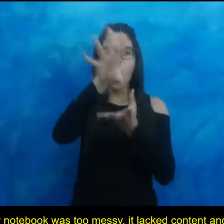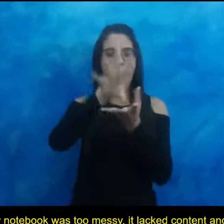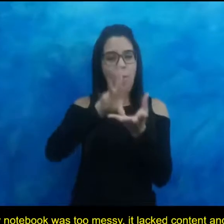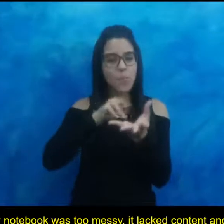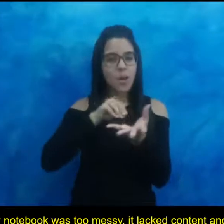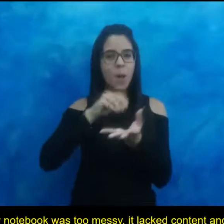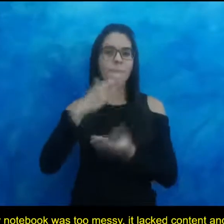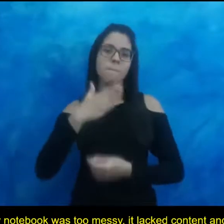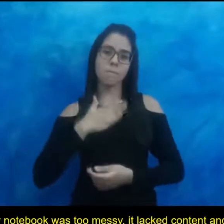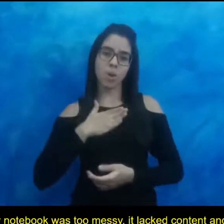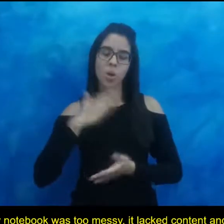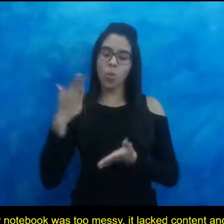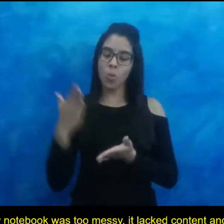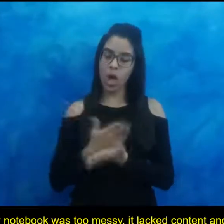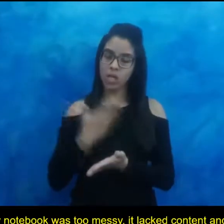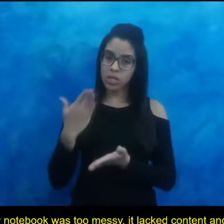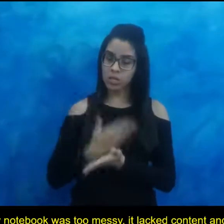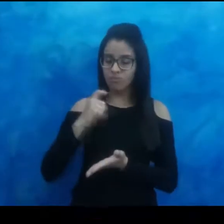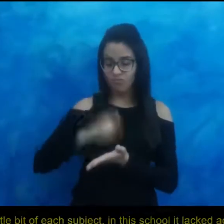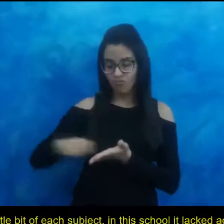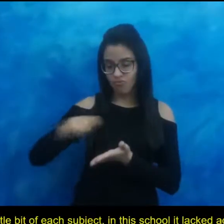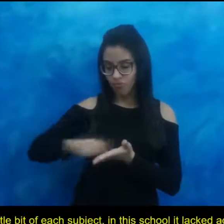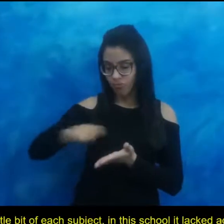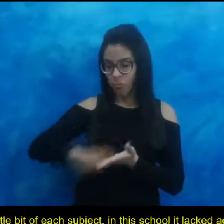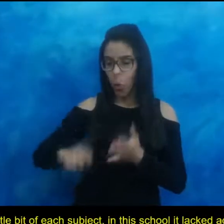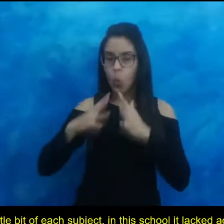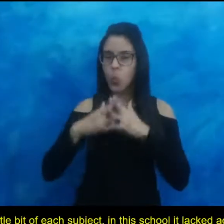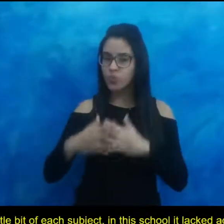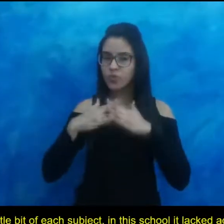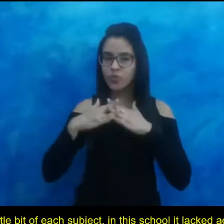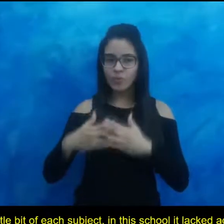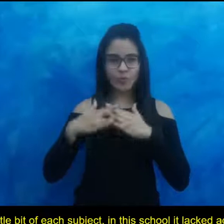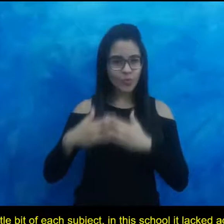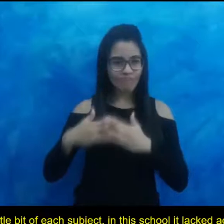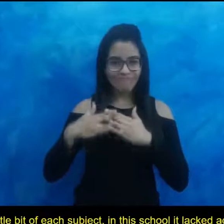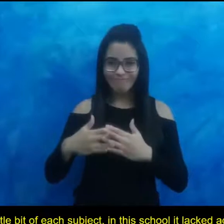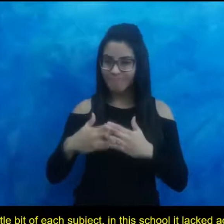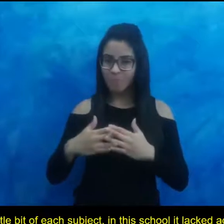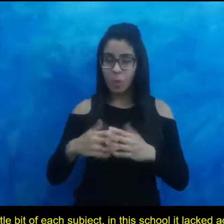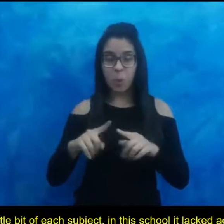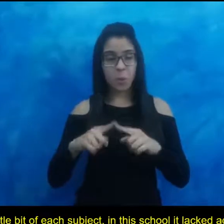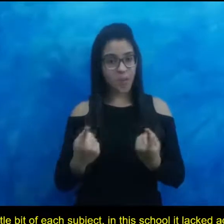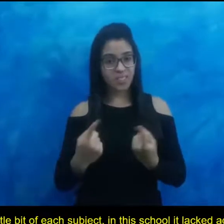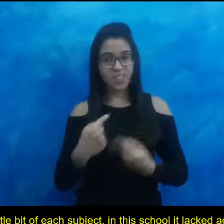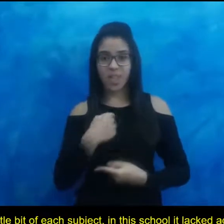lacked adaptation. It lacked the words to be writing. In